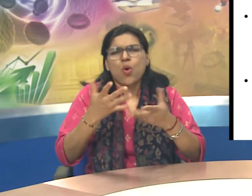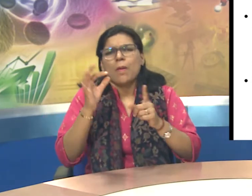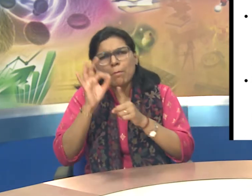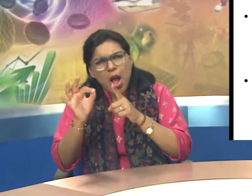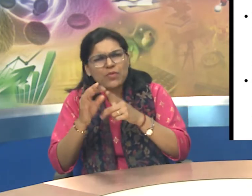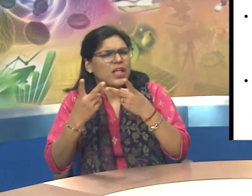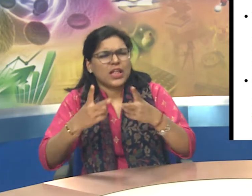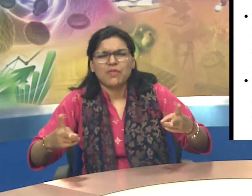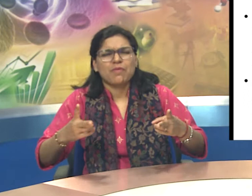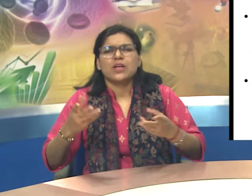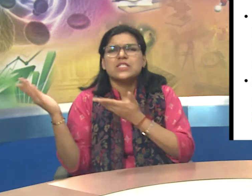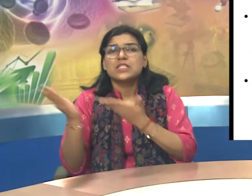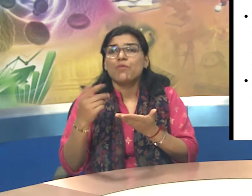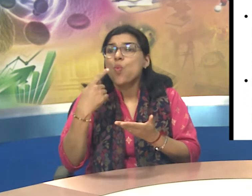instant contact.